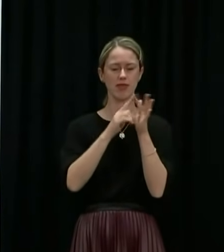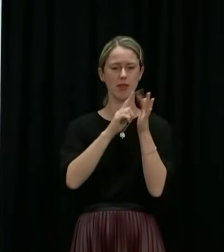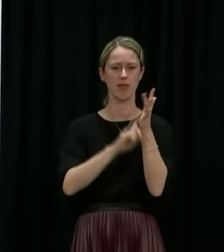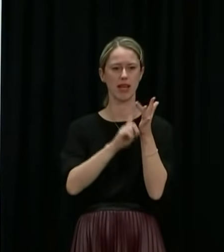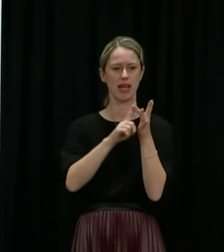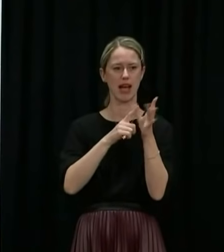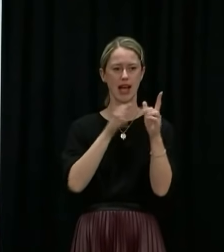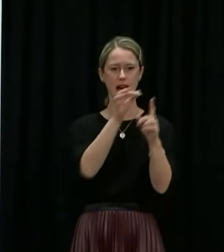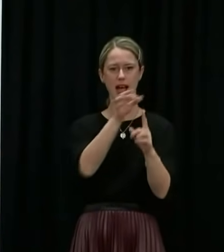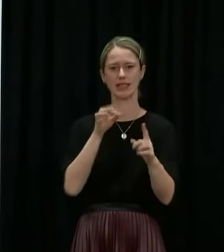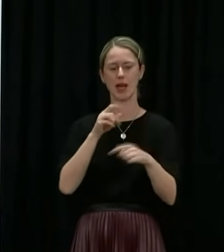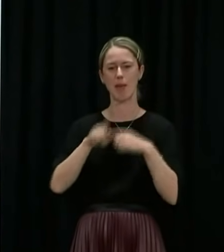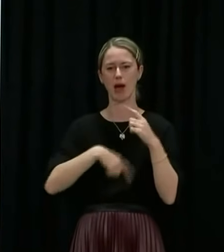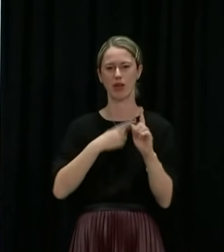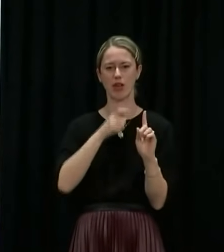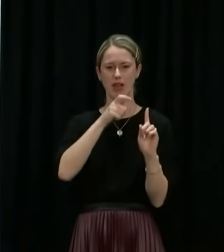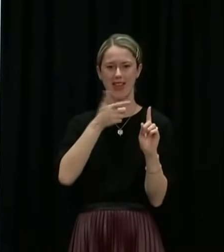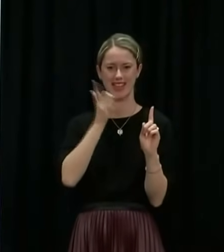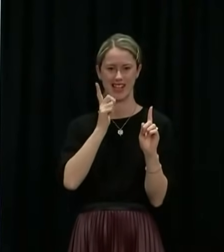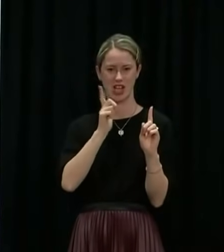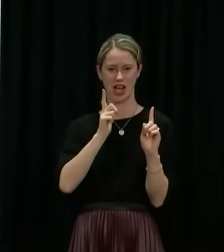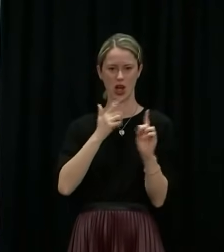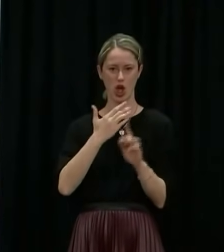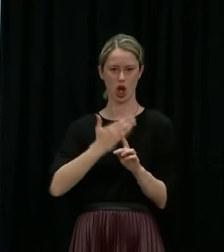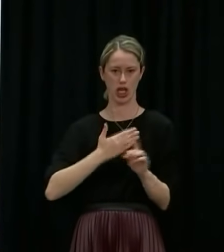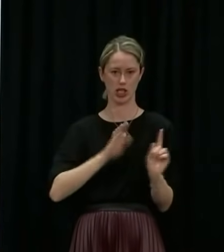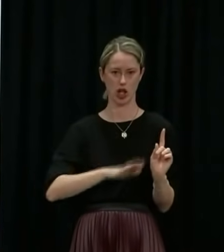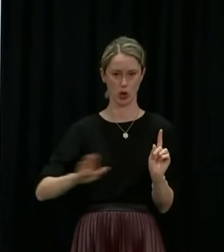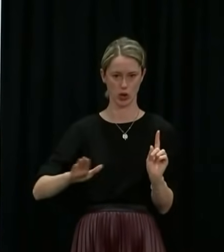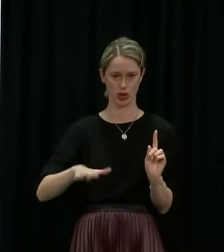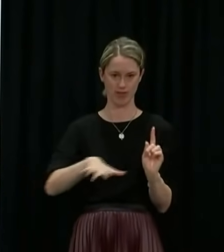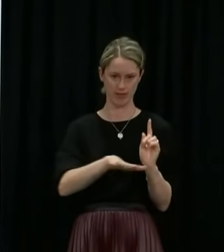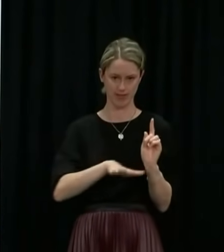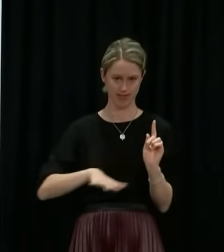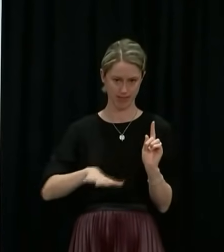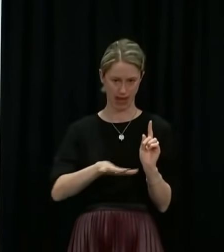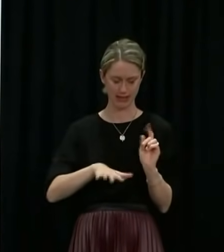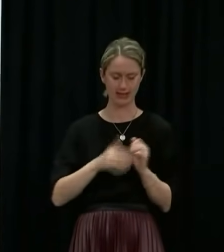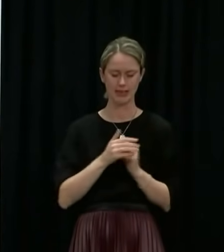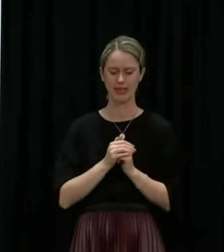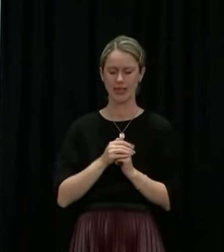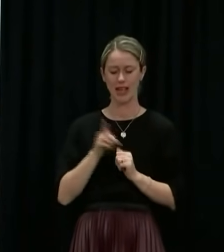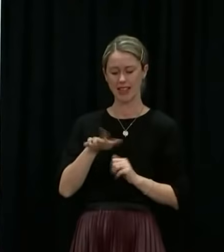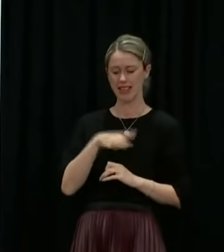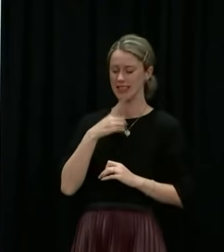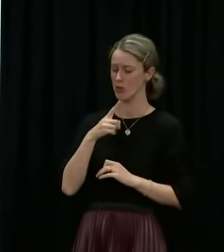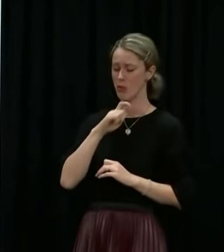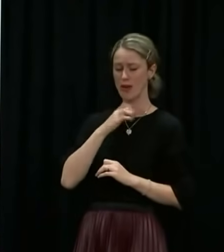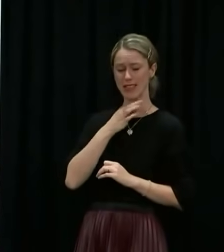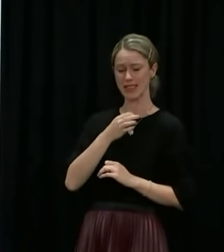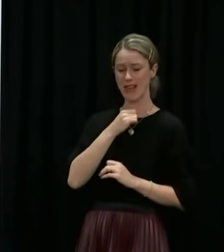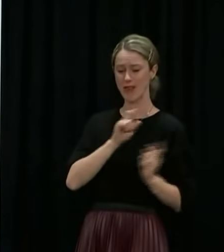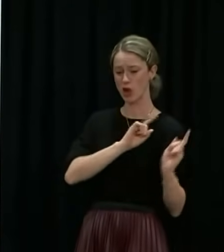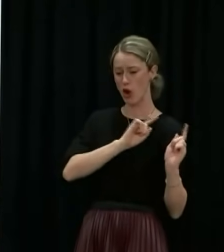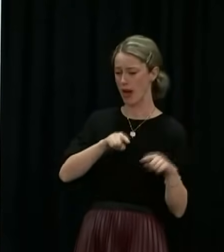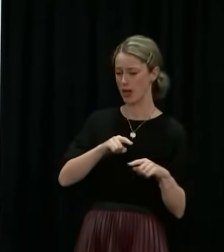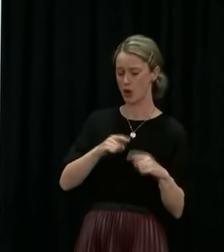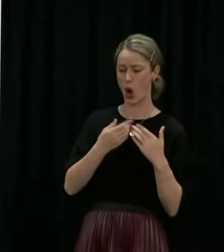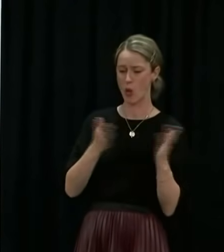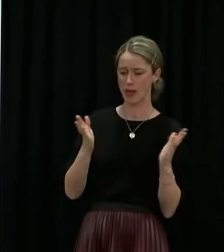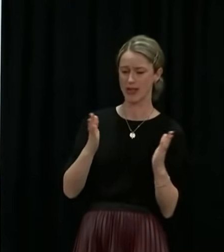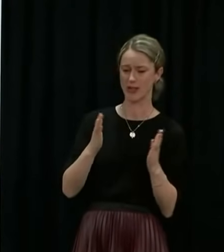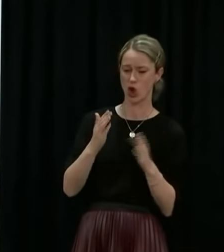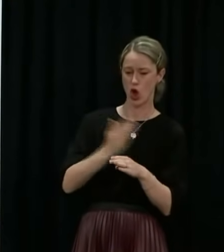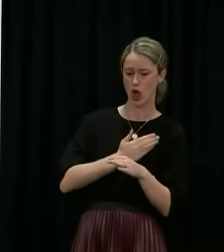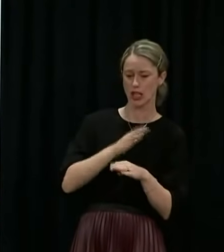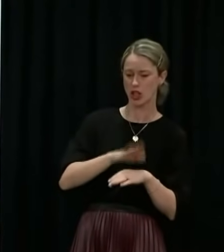the ECE exposure event, the sector warned you that they would be at risk if they had to go back, especially in